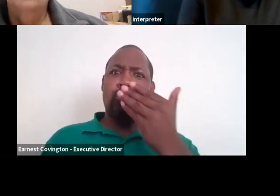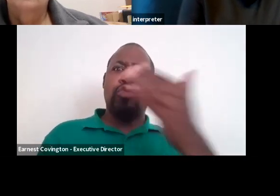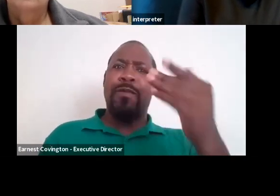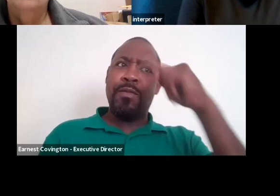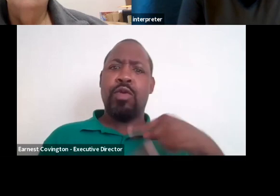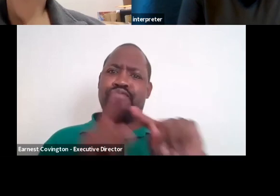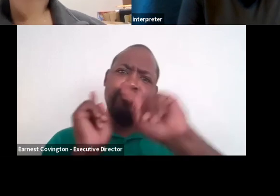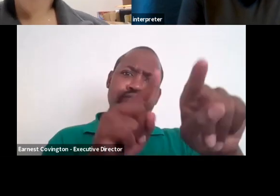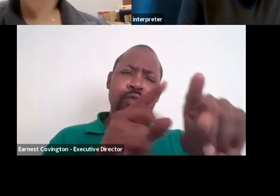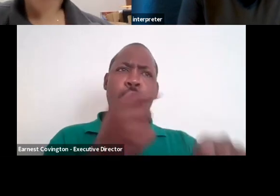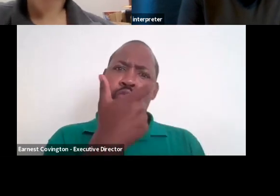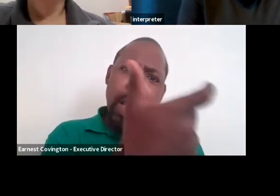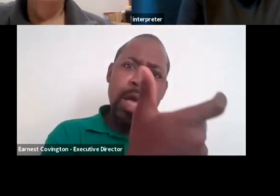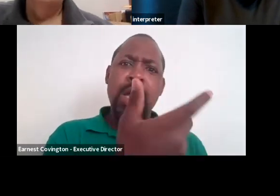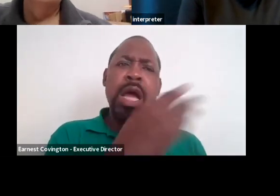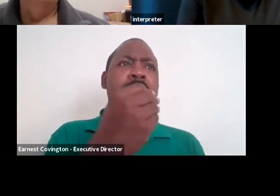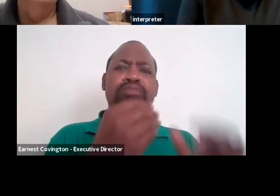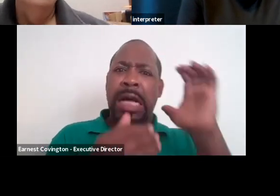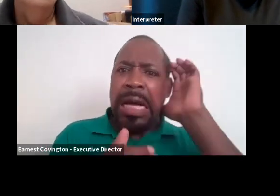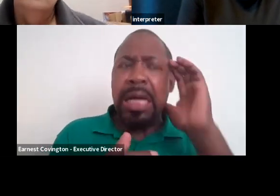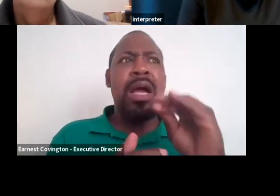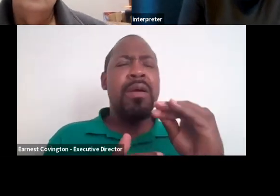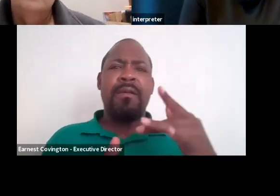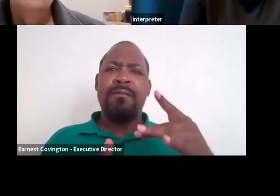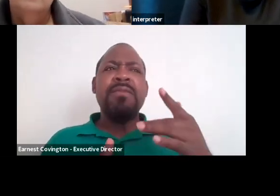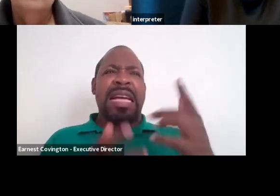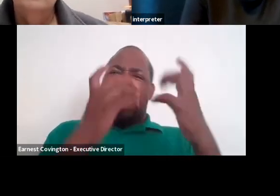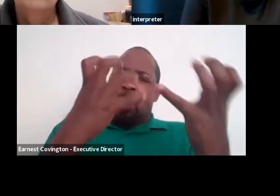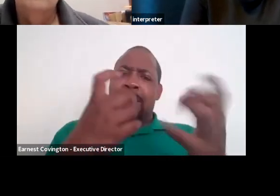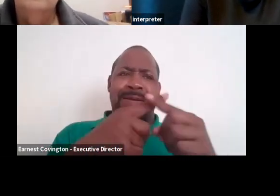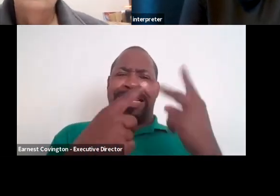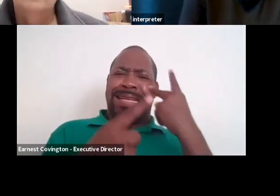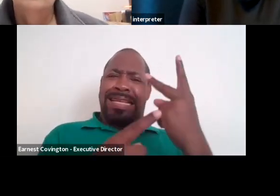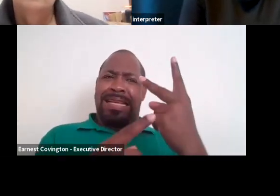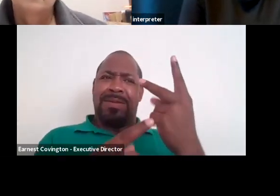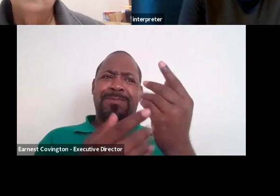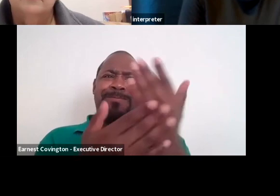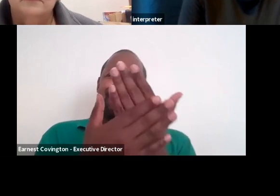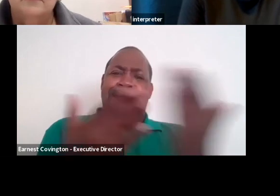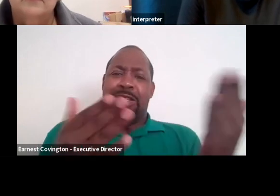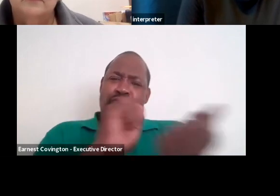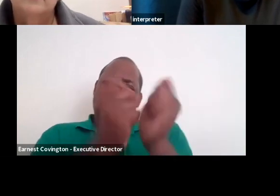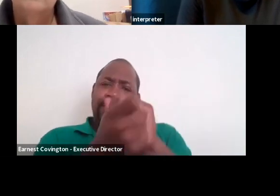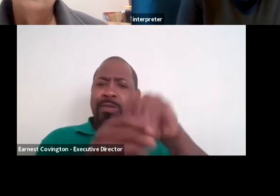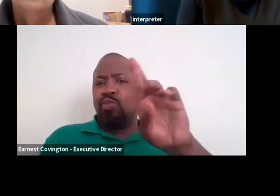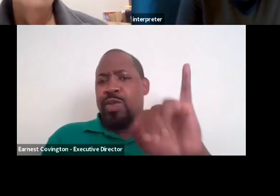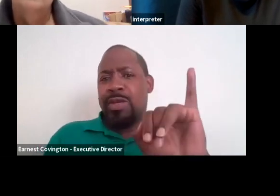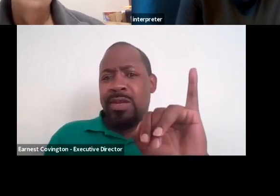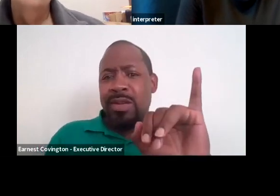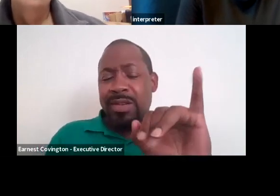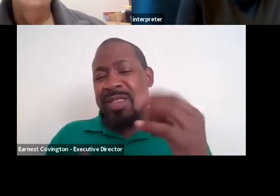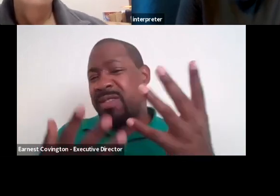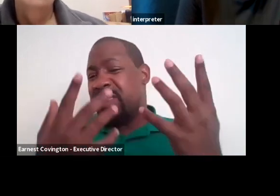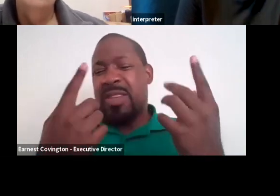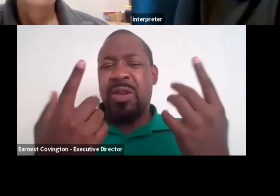see that, I think they'll understand that it's a good idea for them to come or to watch and be able to listen and